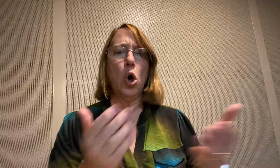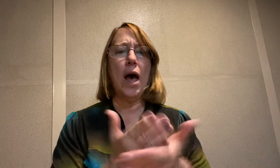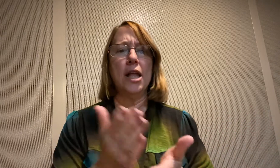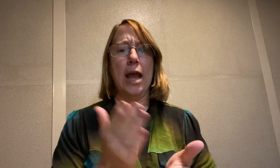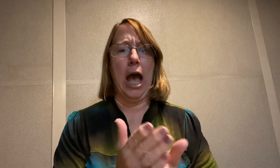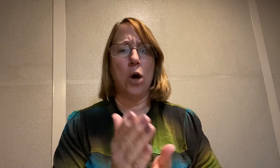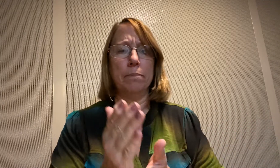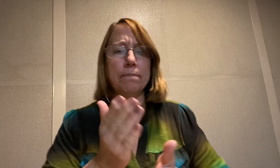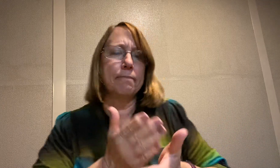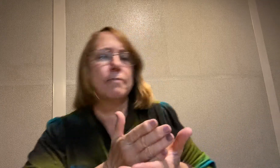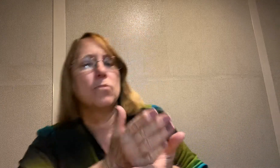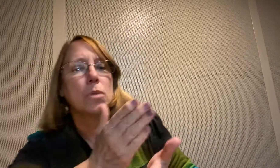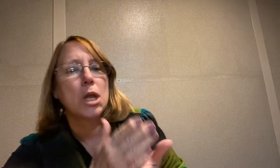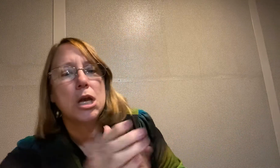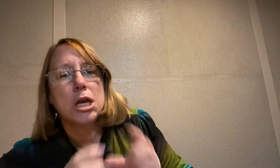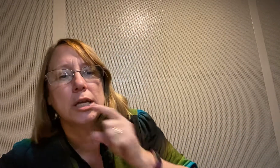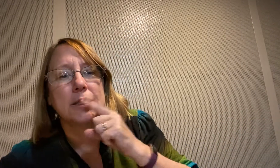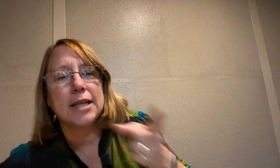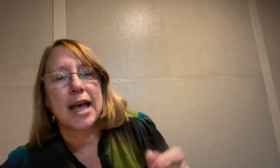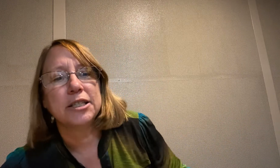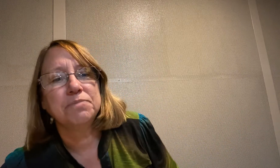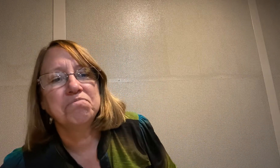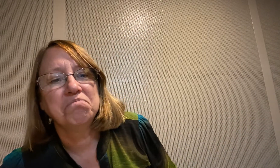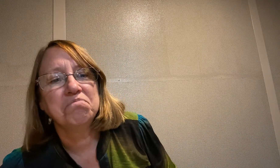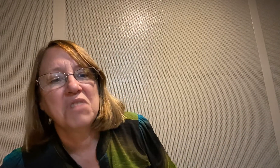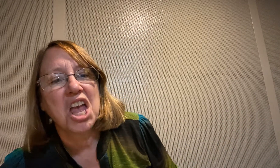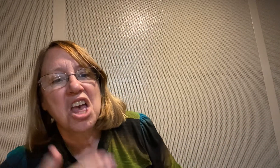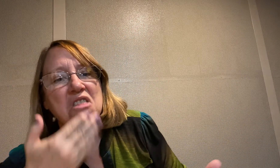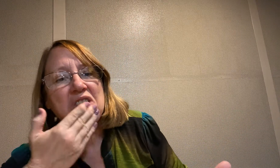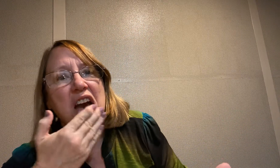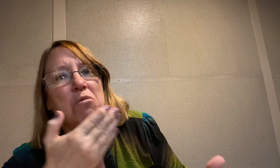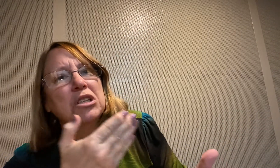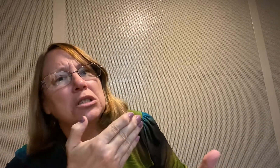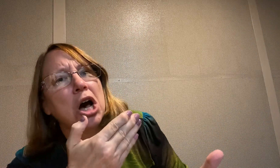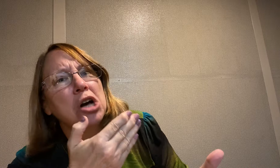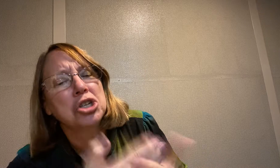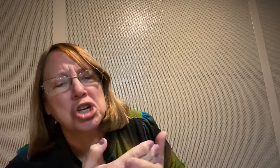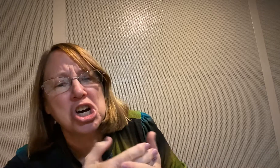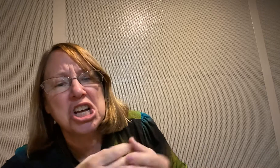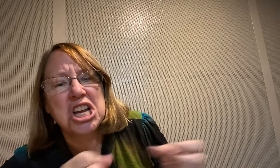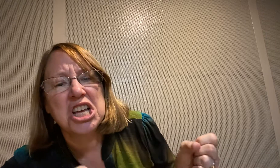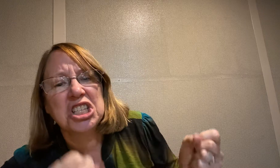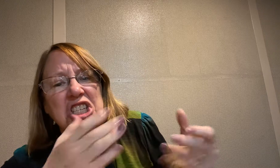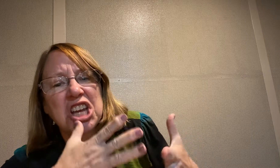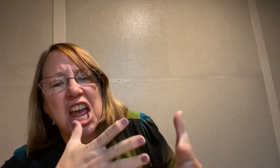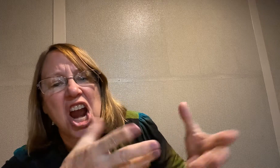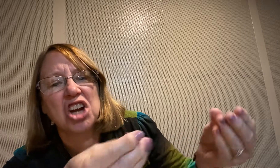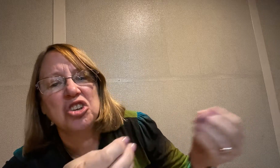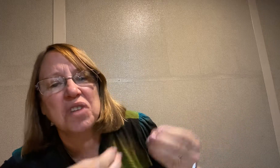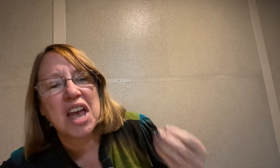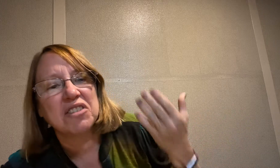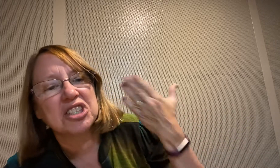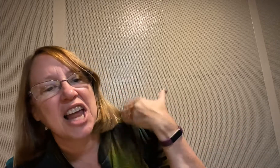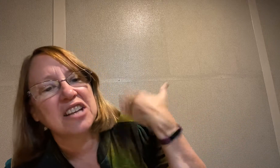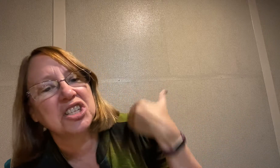"Well, now," he said, "that was a good scare you gave us last